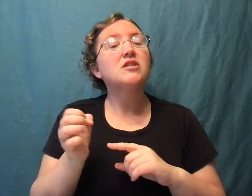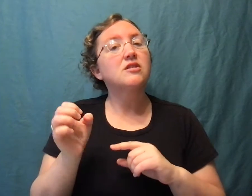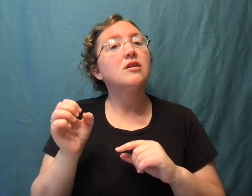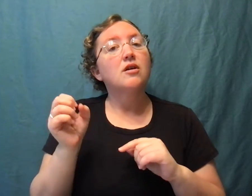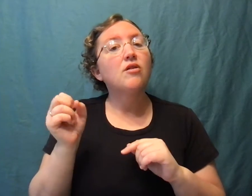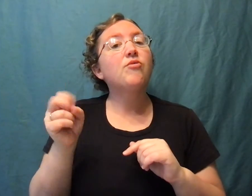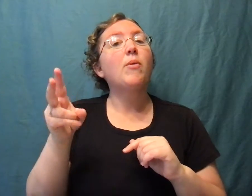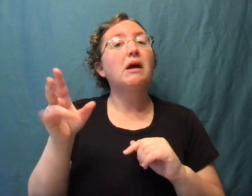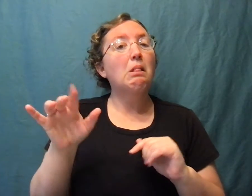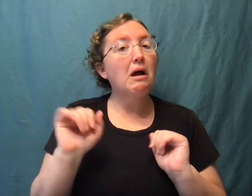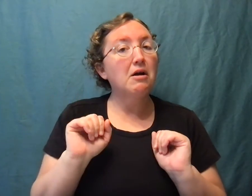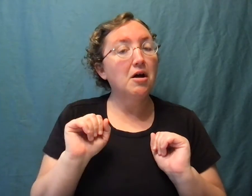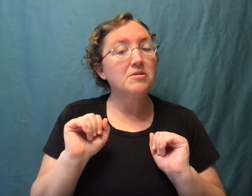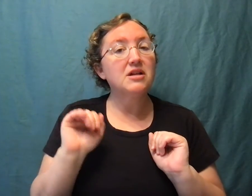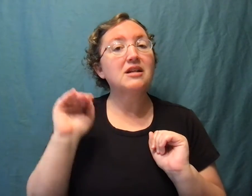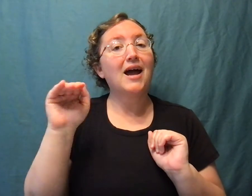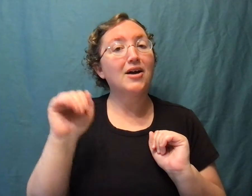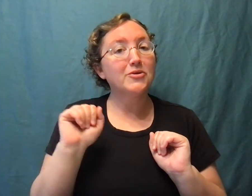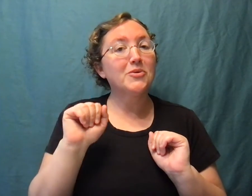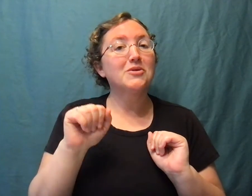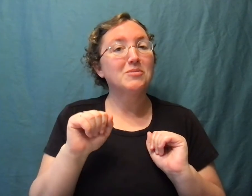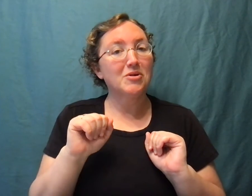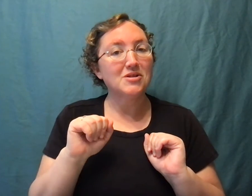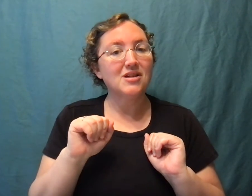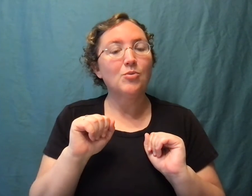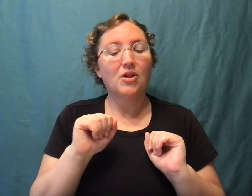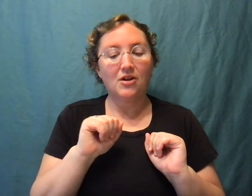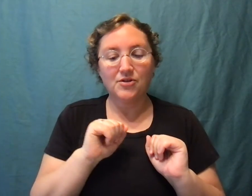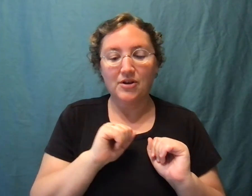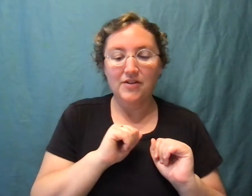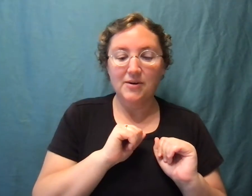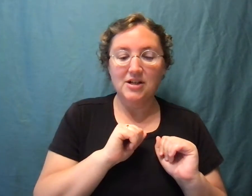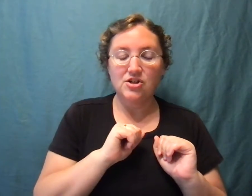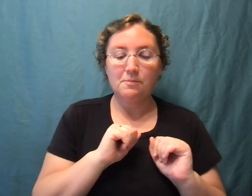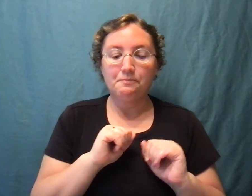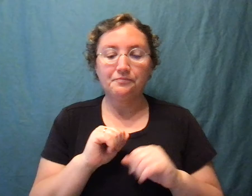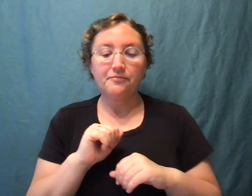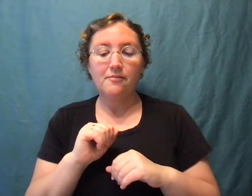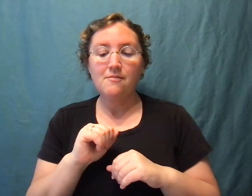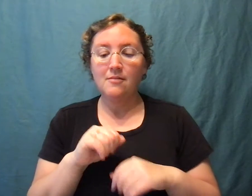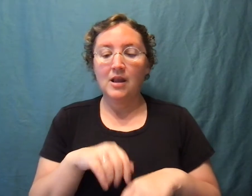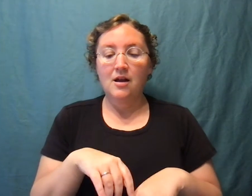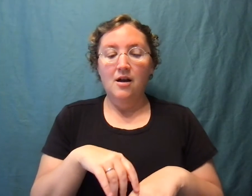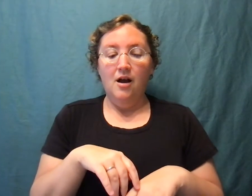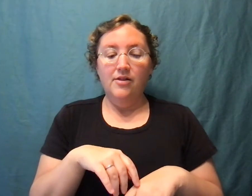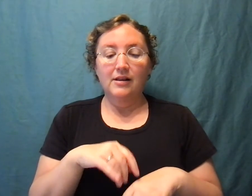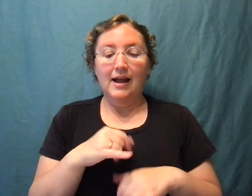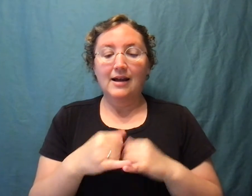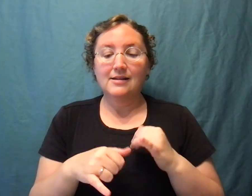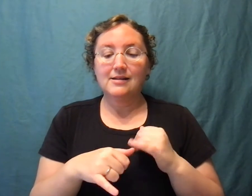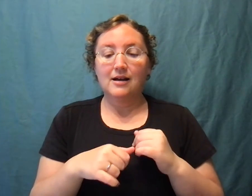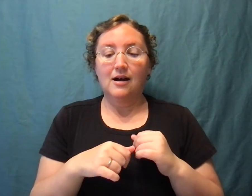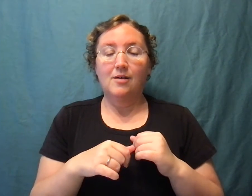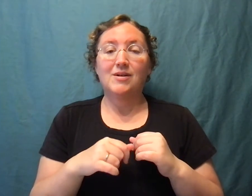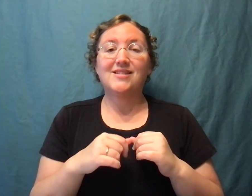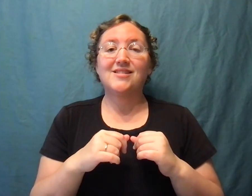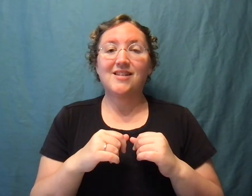environment, throwing a light object at or towards the person will also get their attention. The last sign